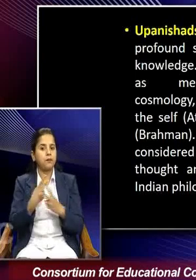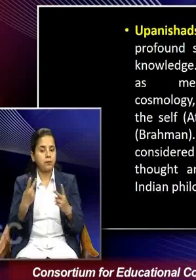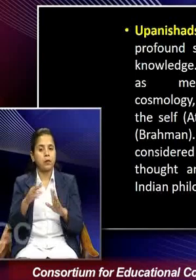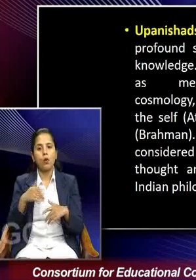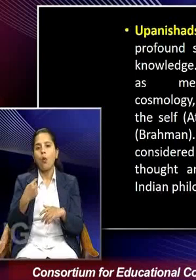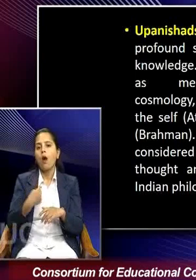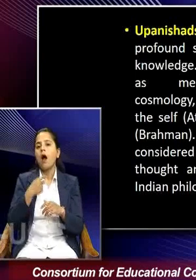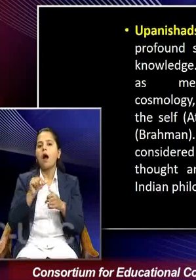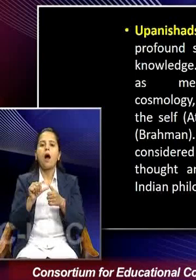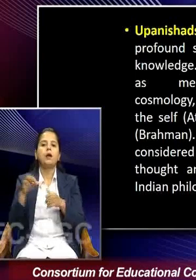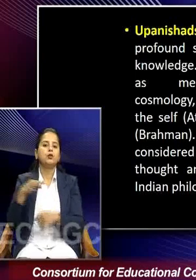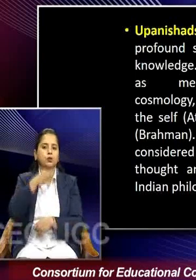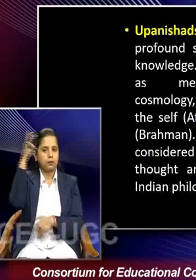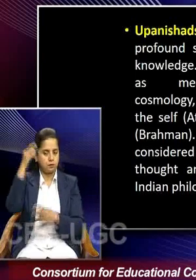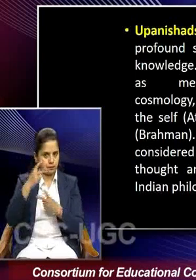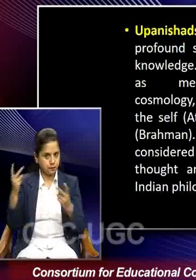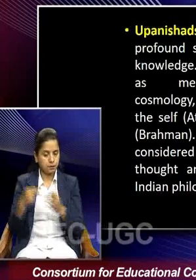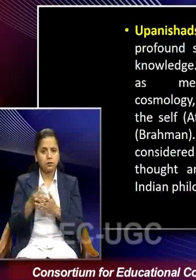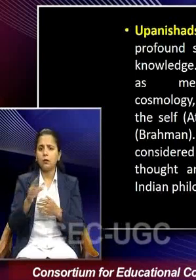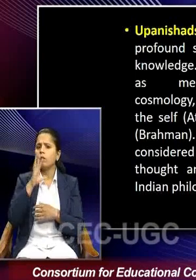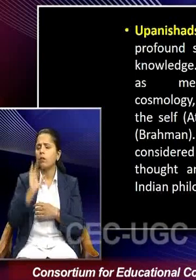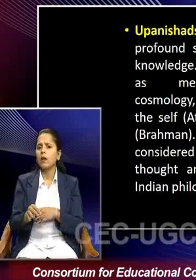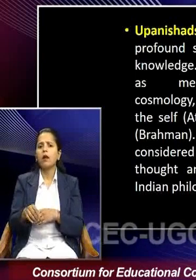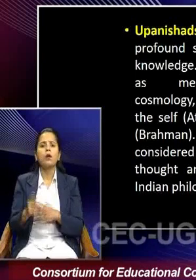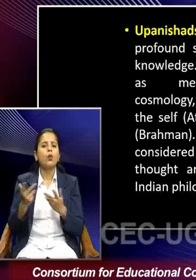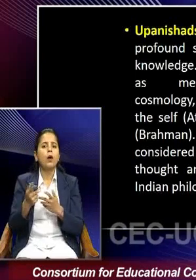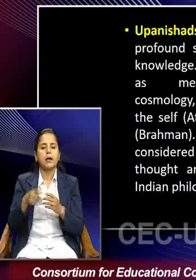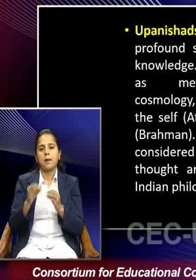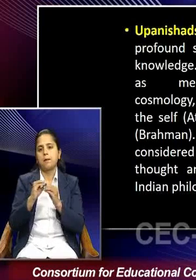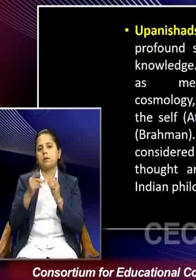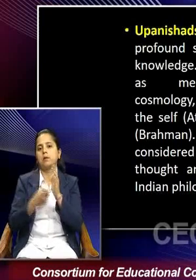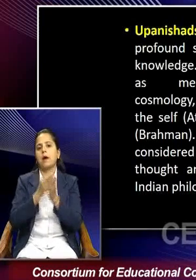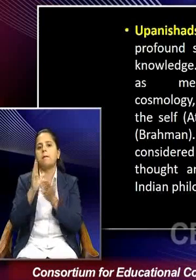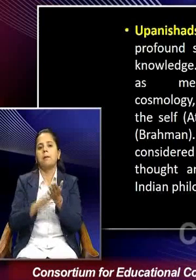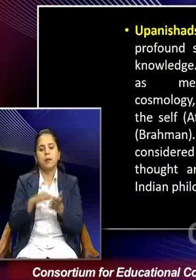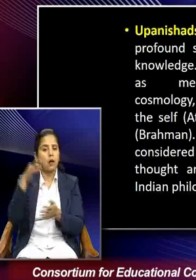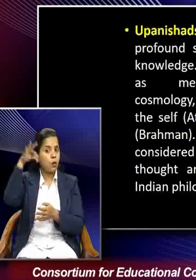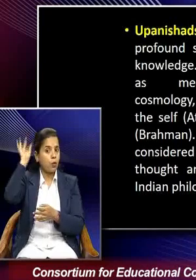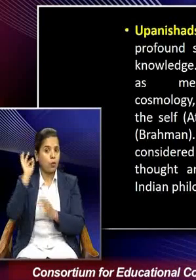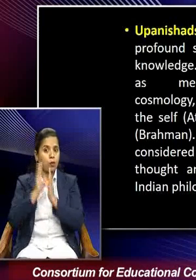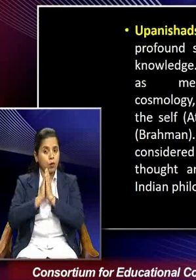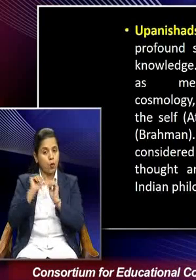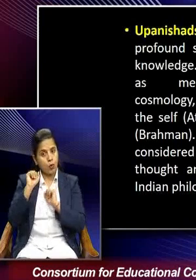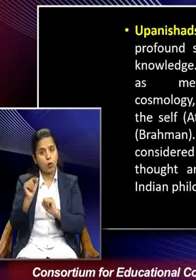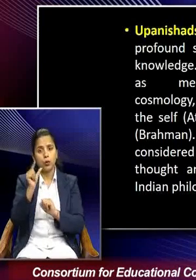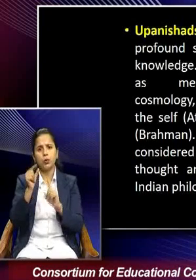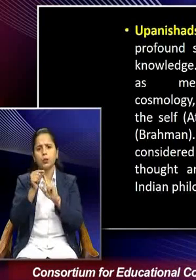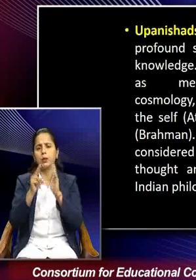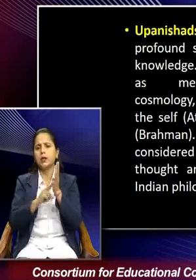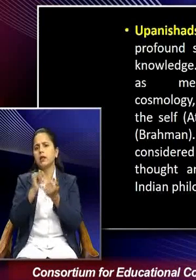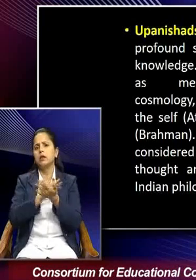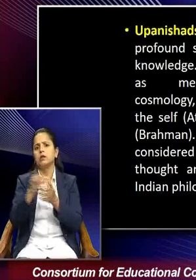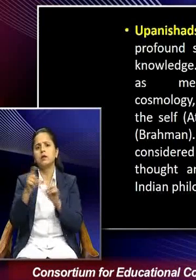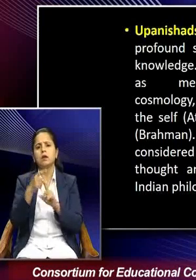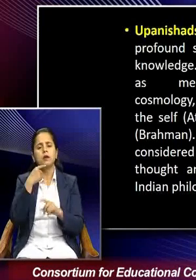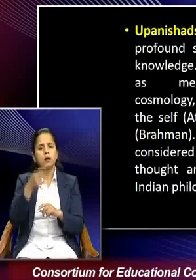Atman, and ultimate reality, that is Brahman. The Upanishads are considered